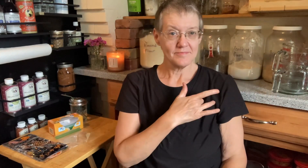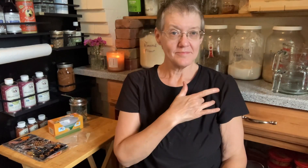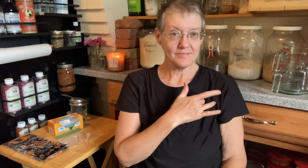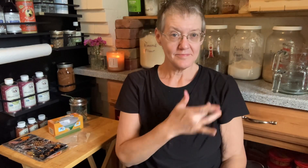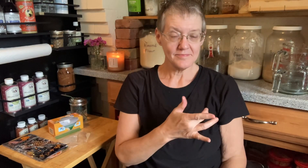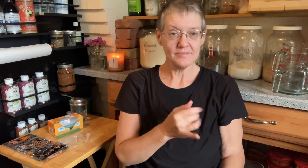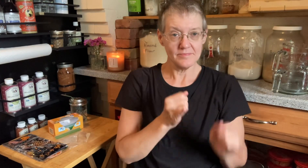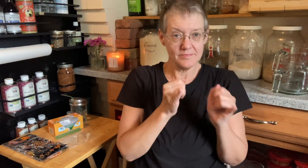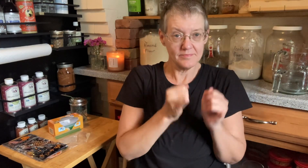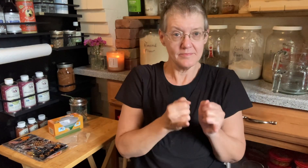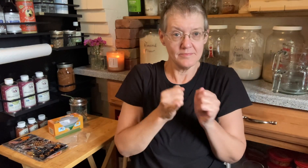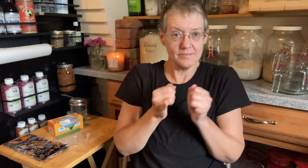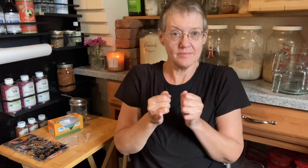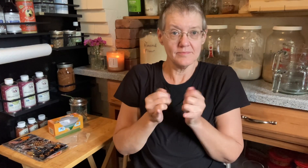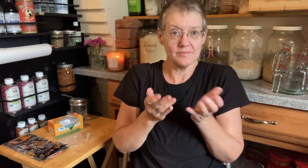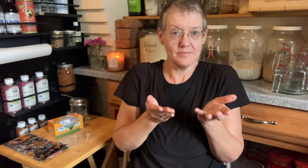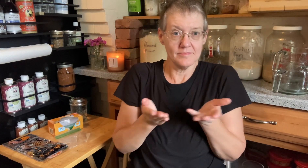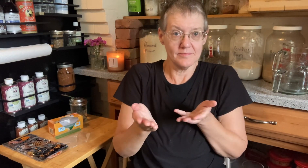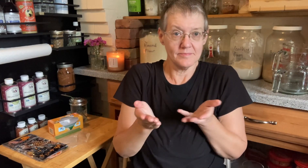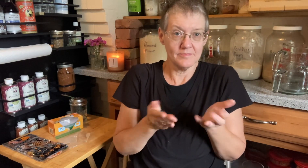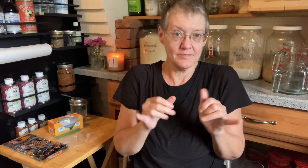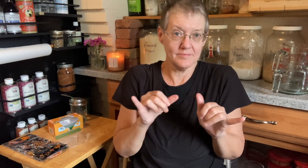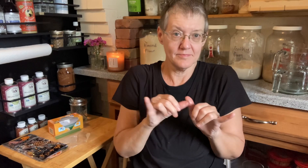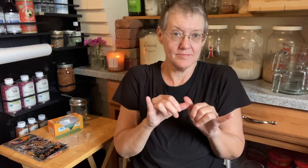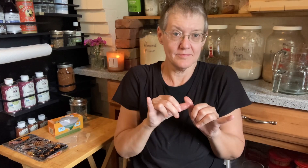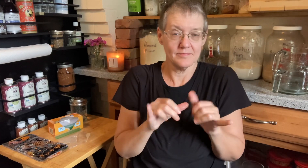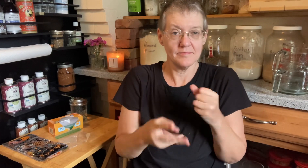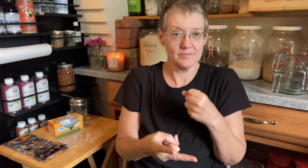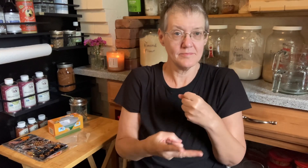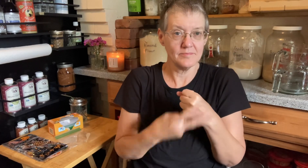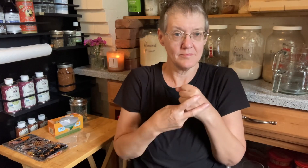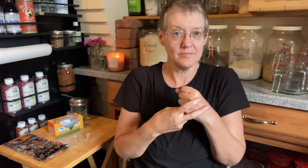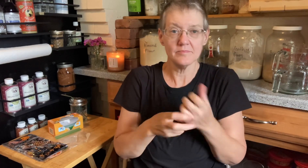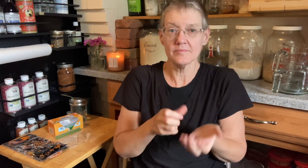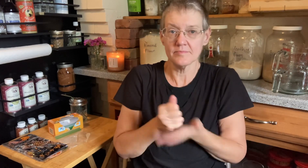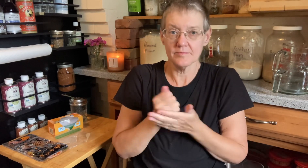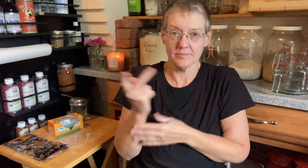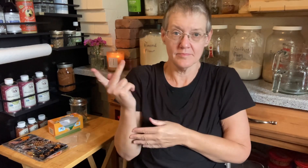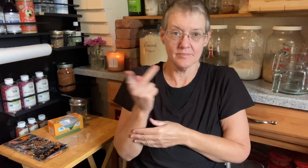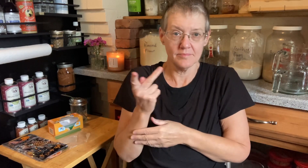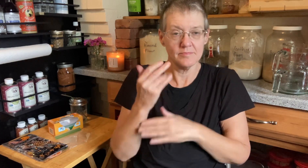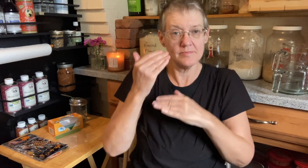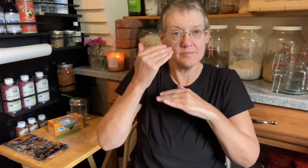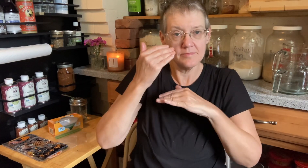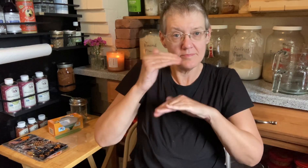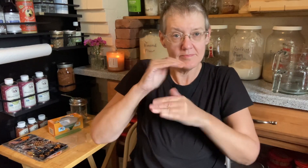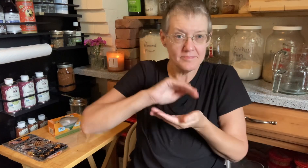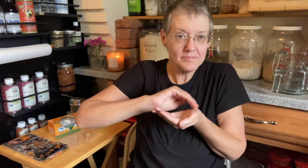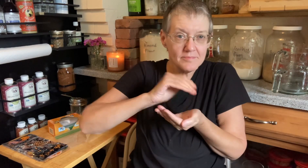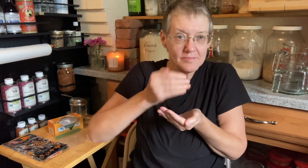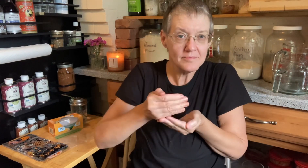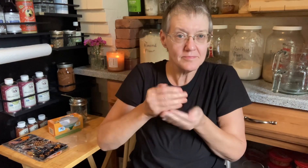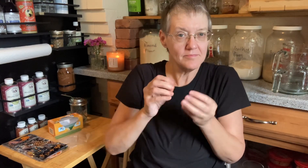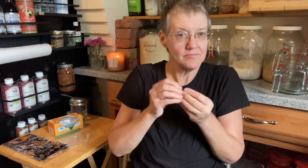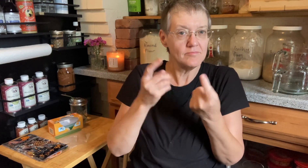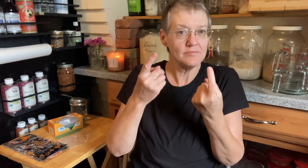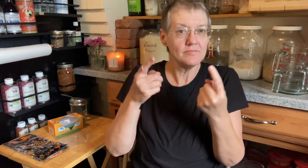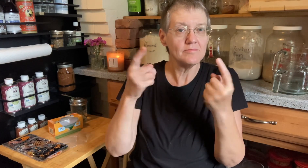I tend to store things in individual serving sizes. That helps us control our portions and be